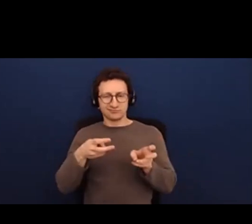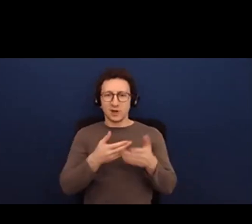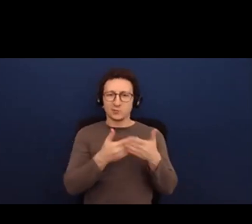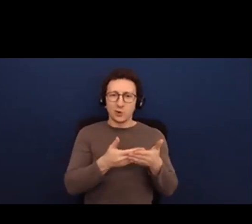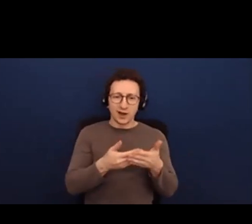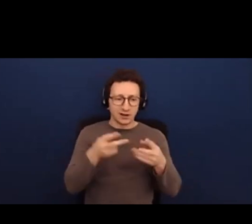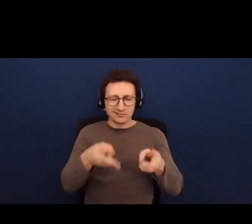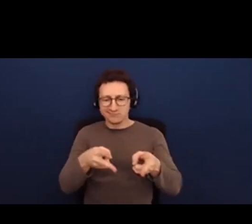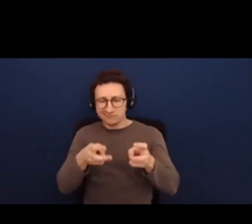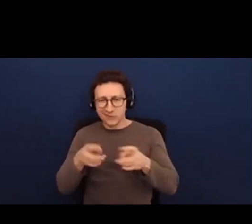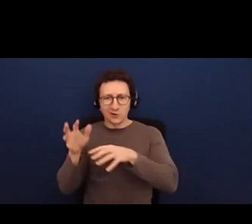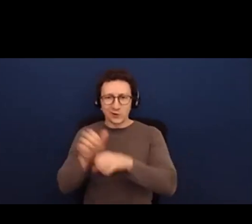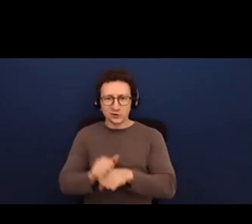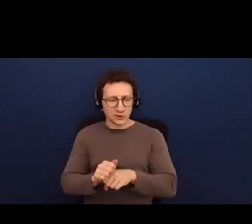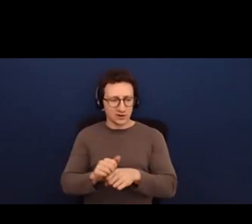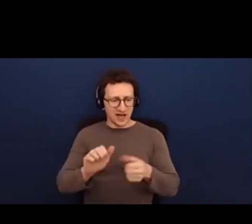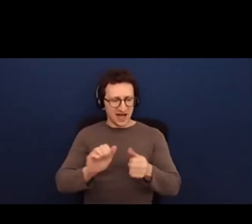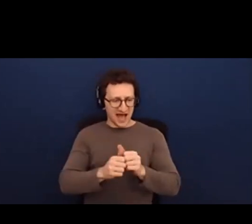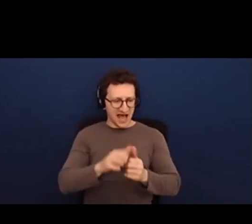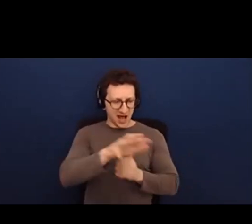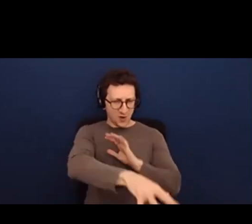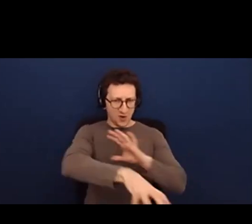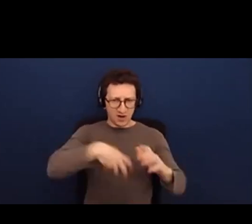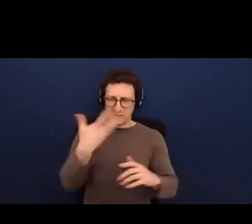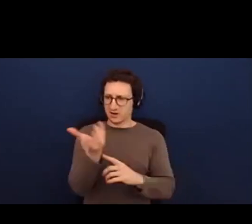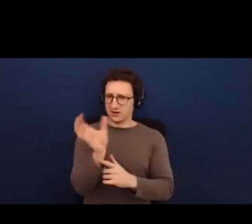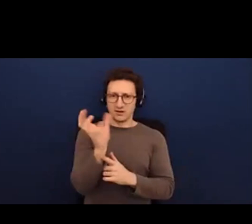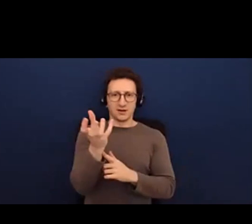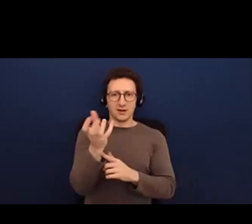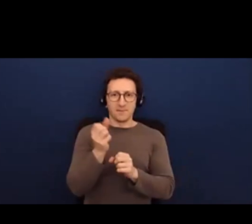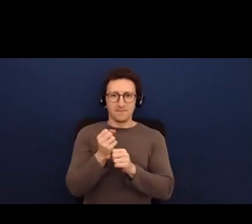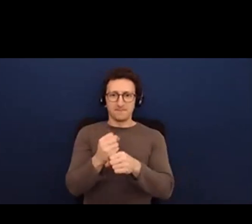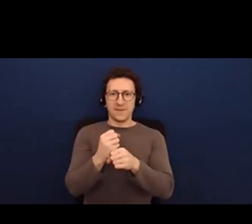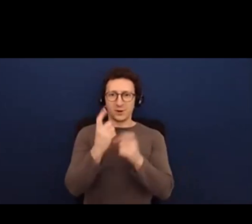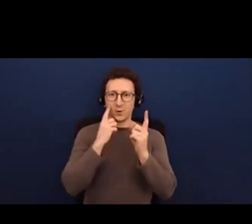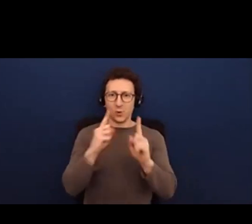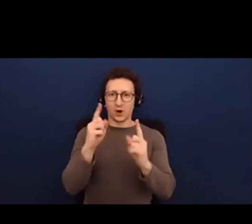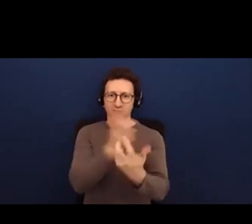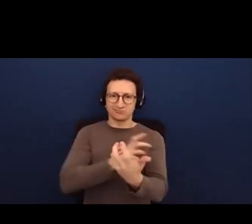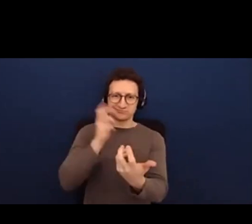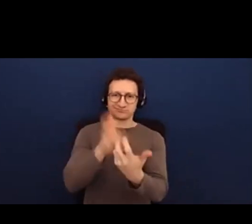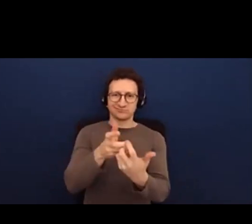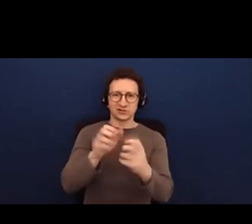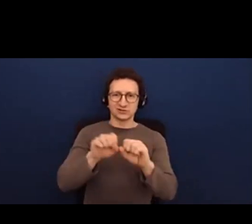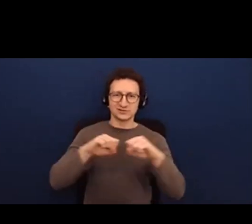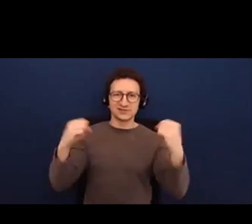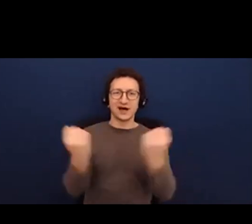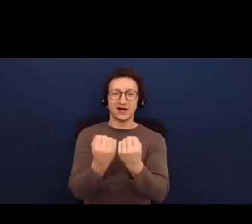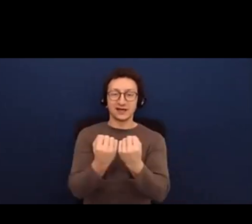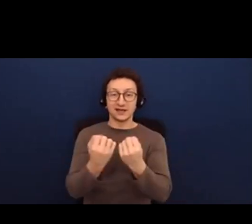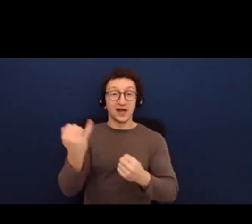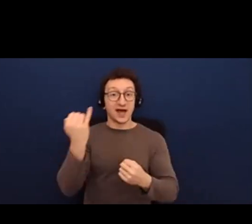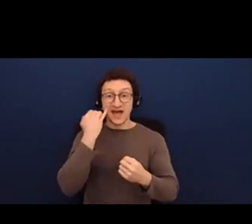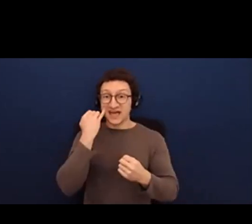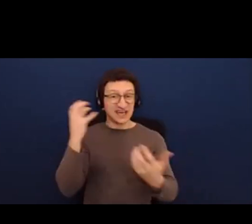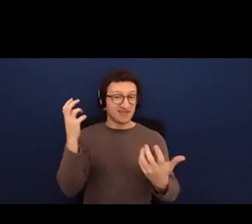thinking about. If it doesn't work, you have to change it. And if this is another thing that I wish people would